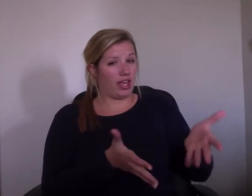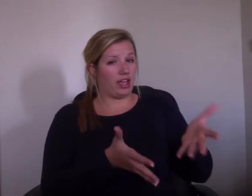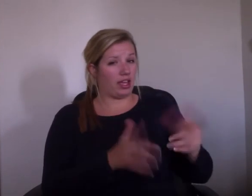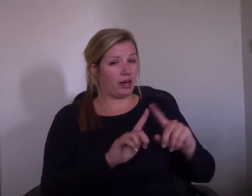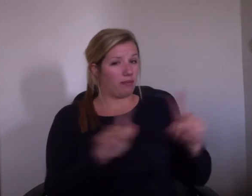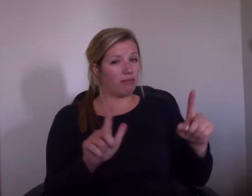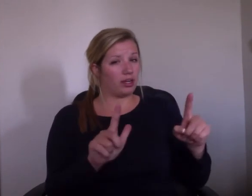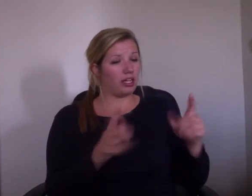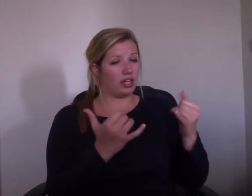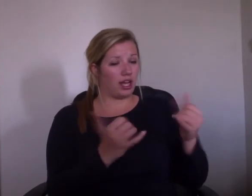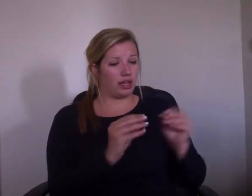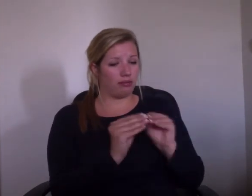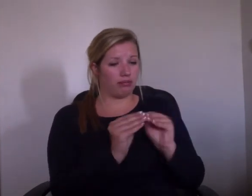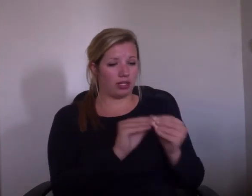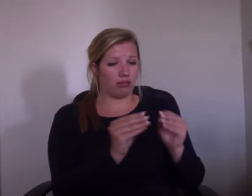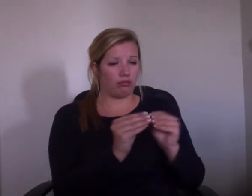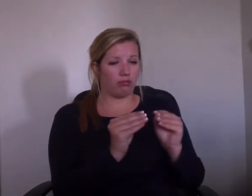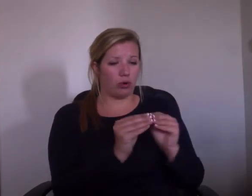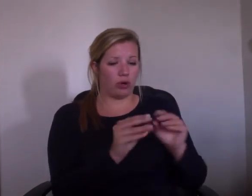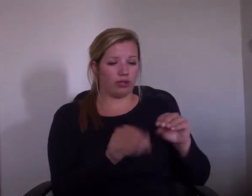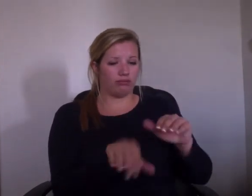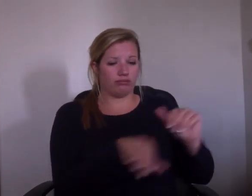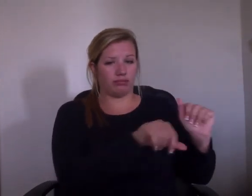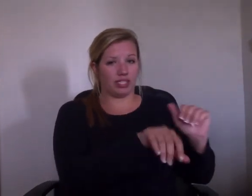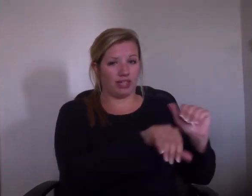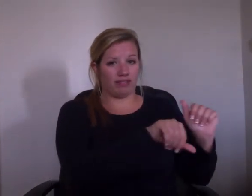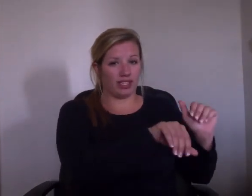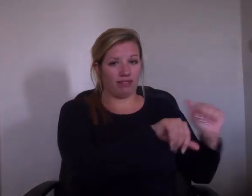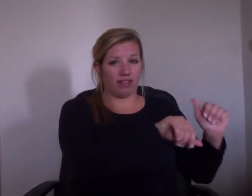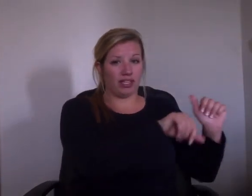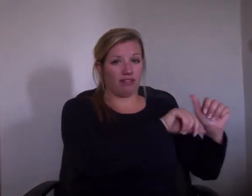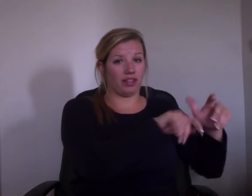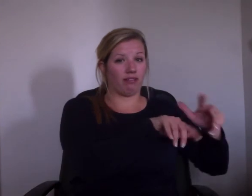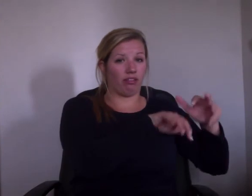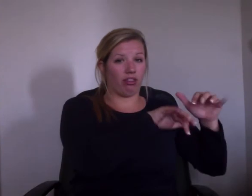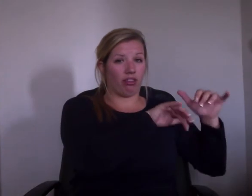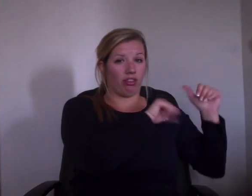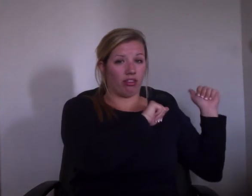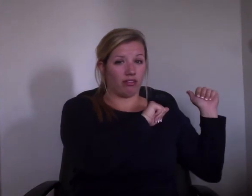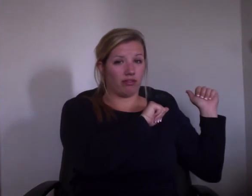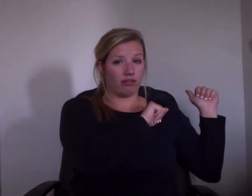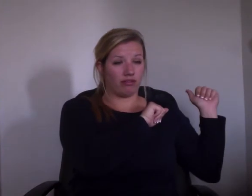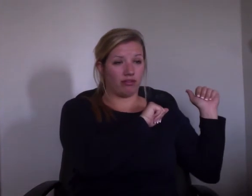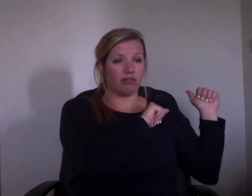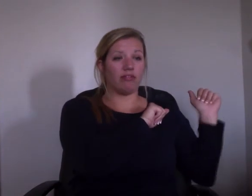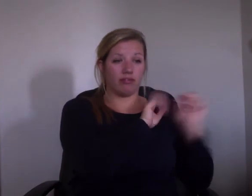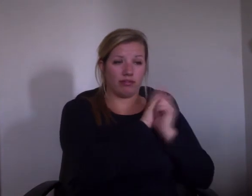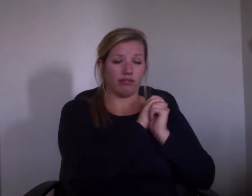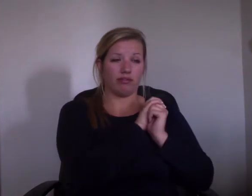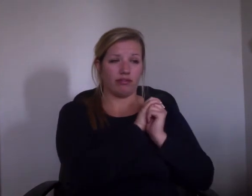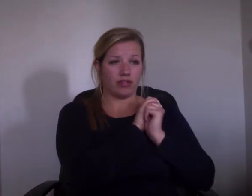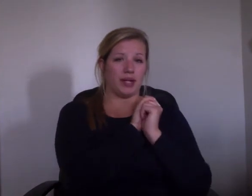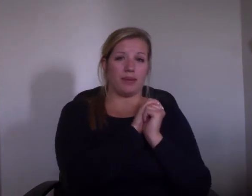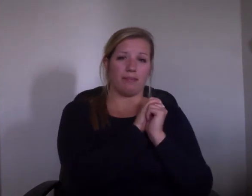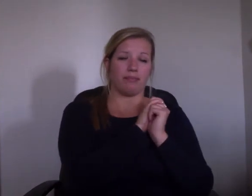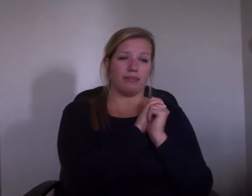they're going to leave the fighting and the defense of their nation to the people of Afghanistan or Iraq, respectively. This is very